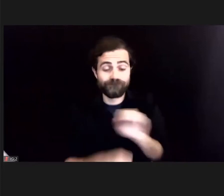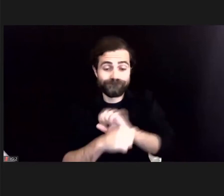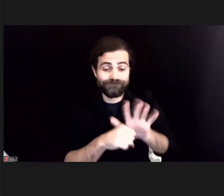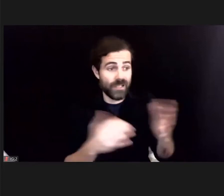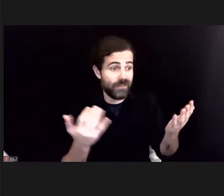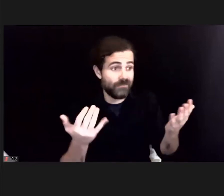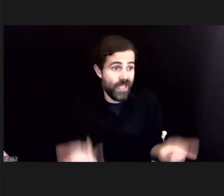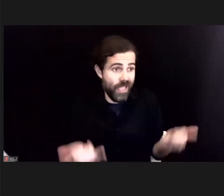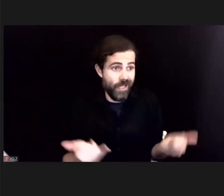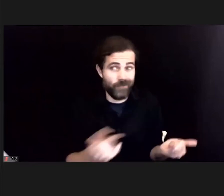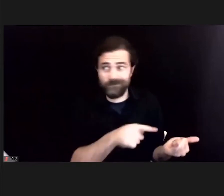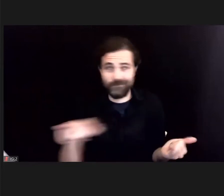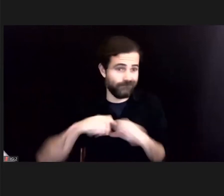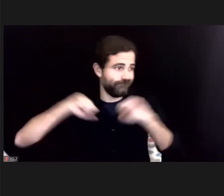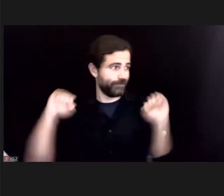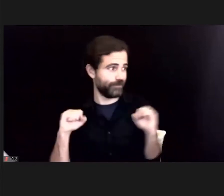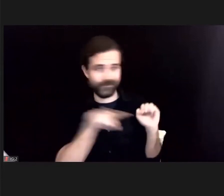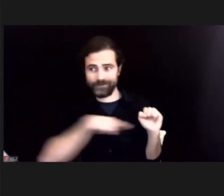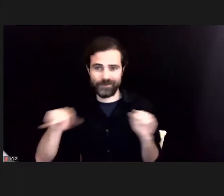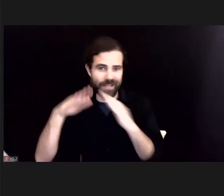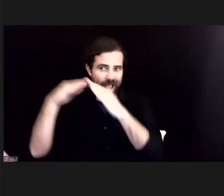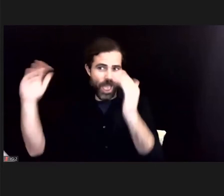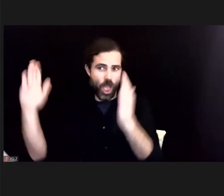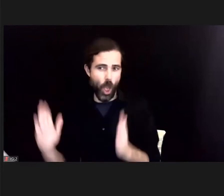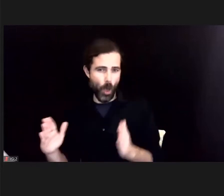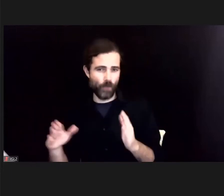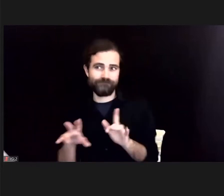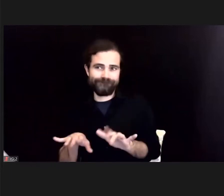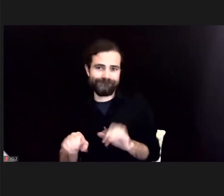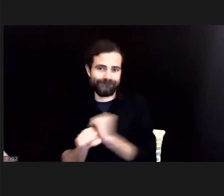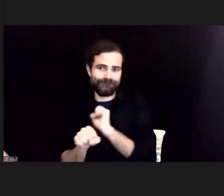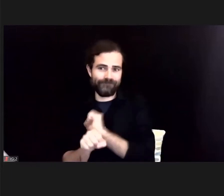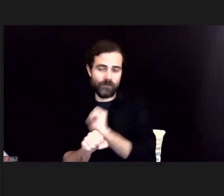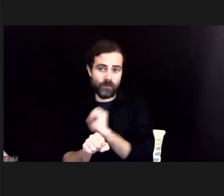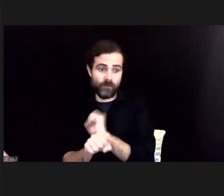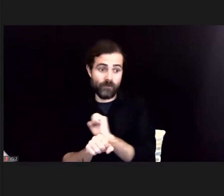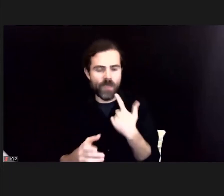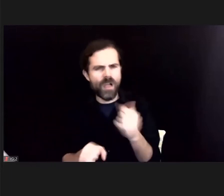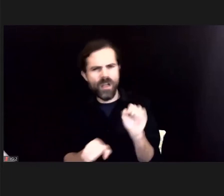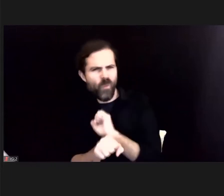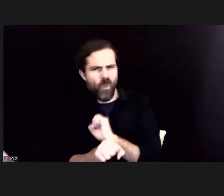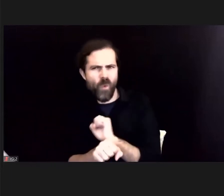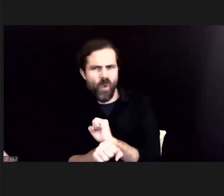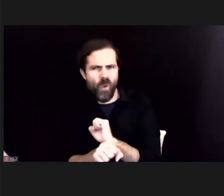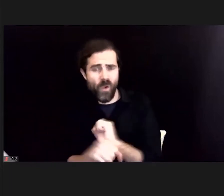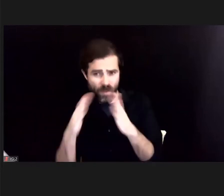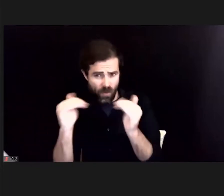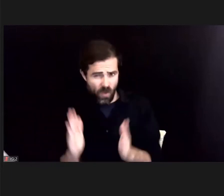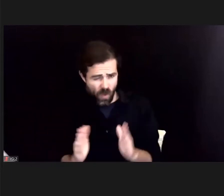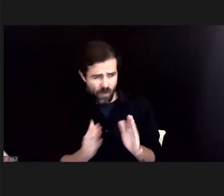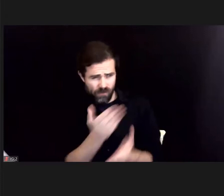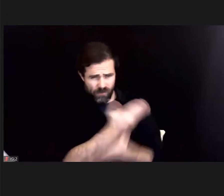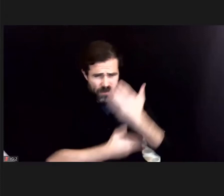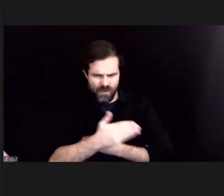something that was a demand for many people with disabilities before, the possibility to work from home, also work-life balance, and